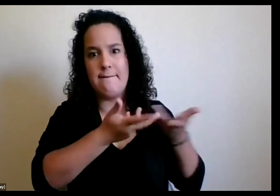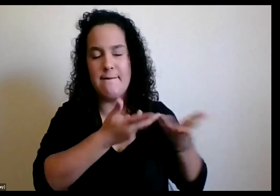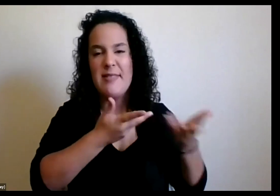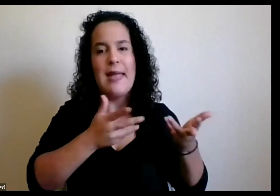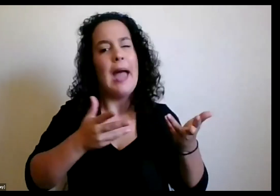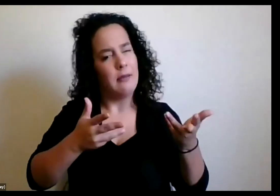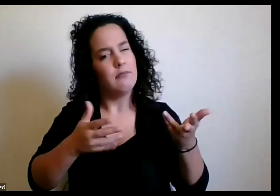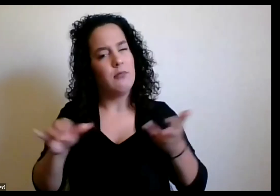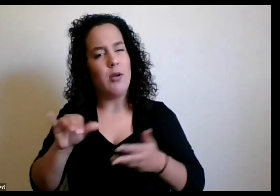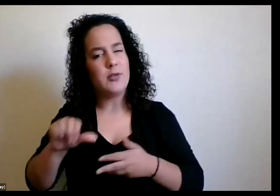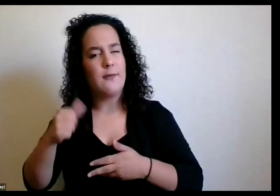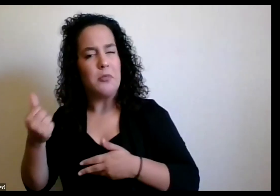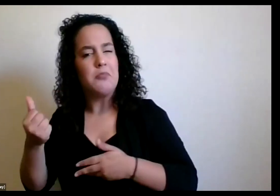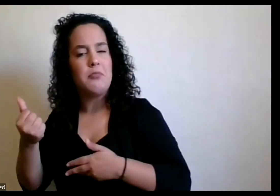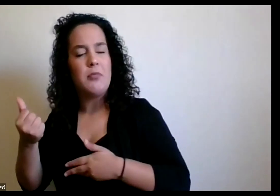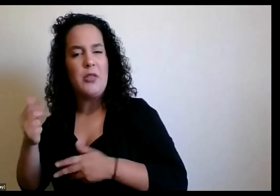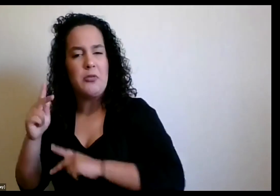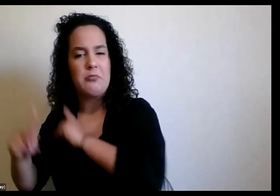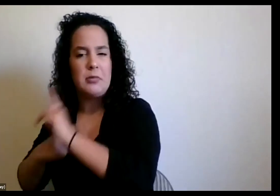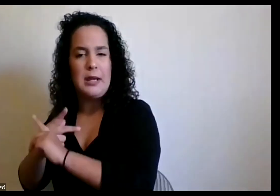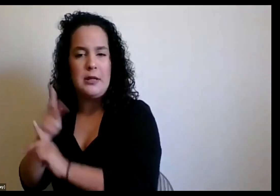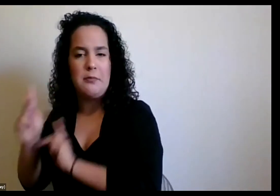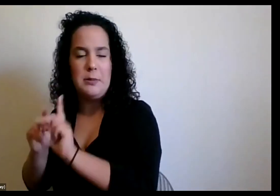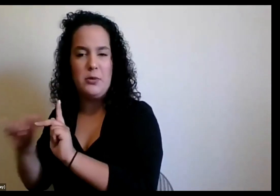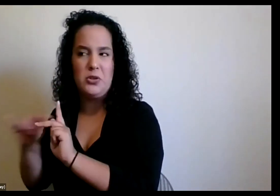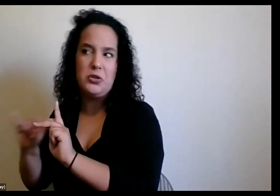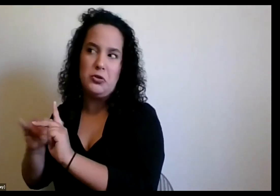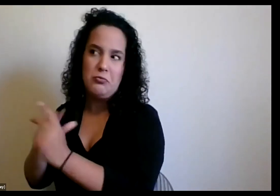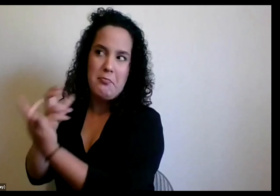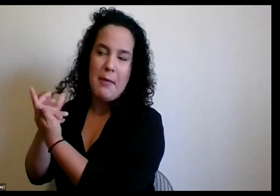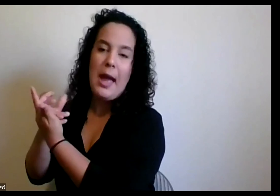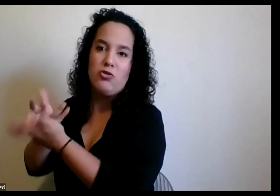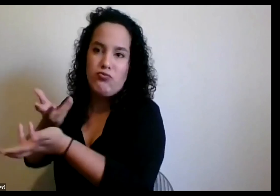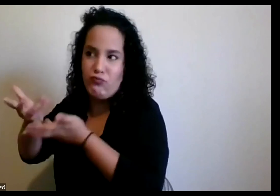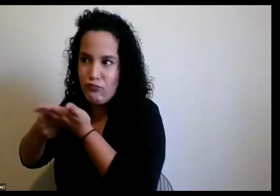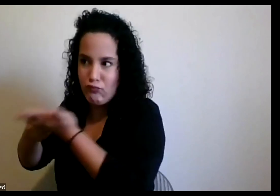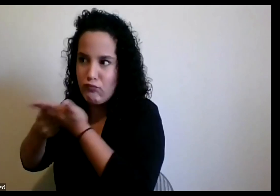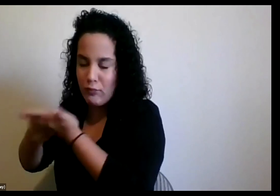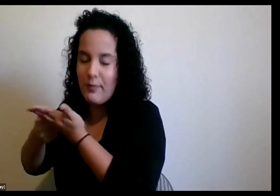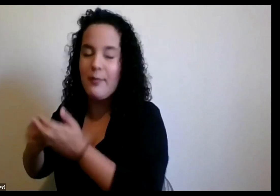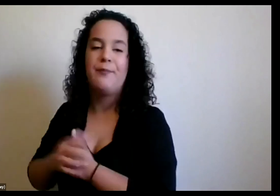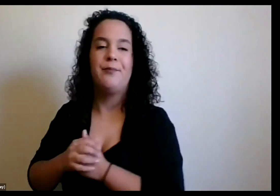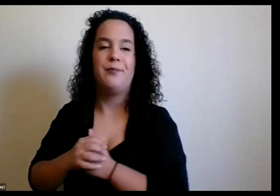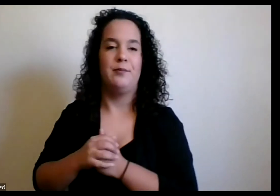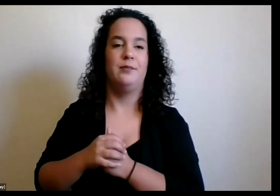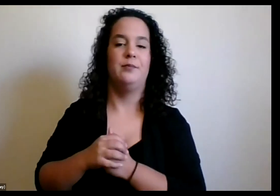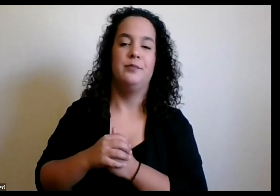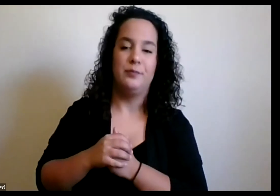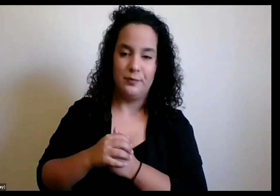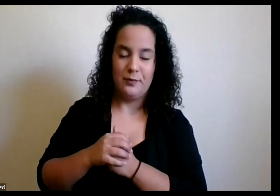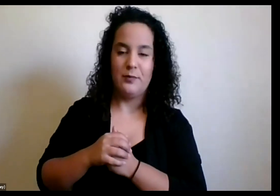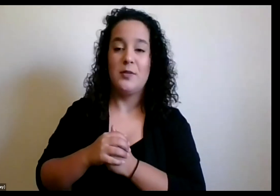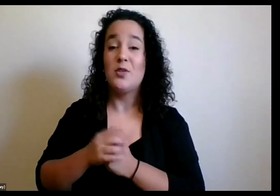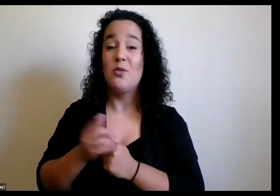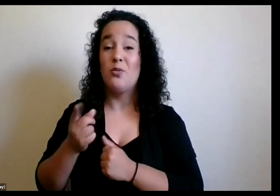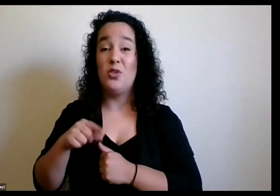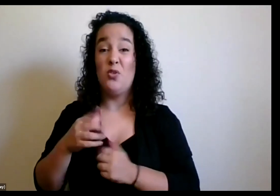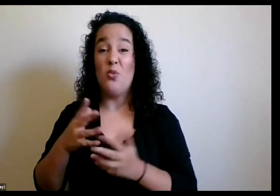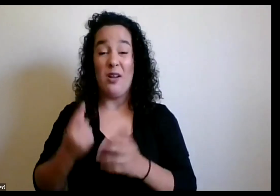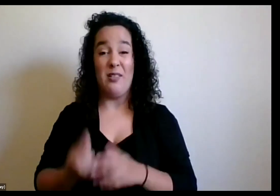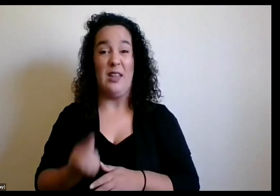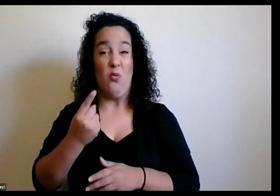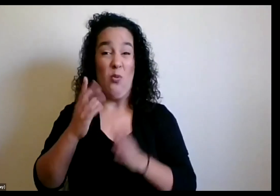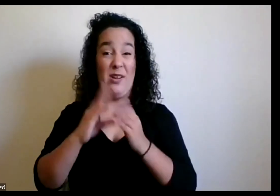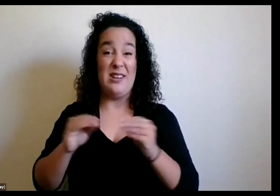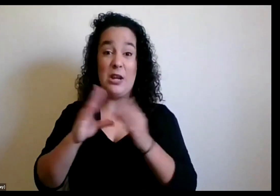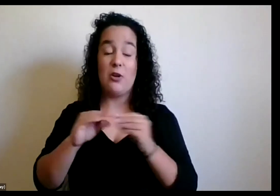specific messaging, we think will just help move the narrative in a unified collective direction